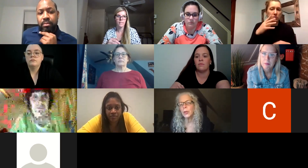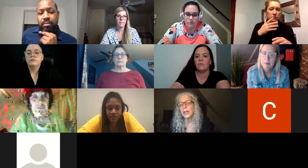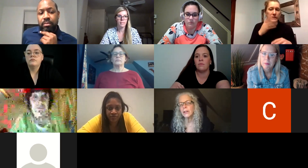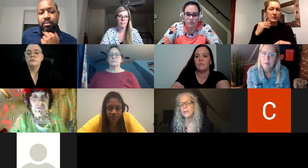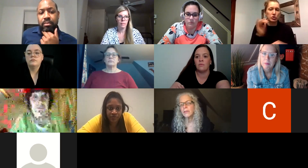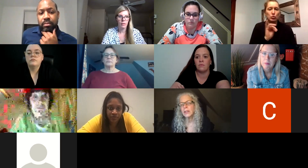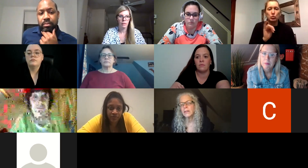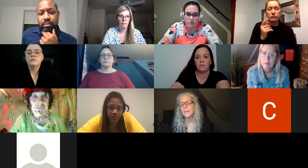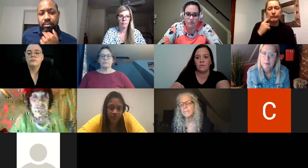community.